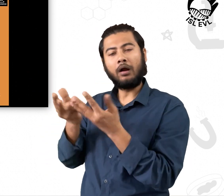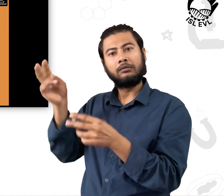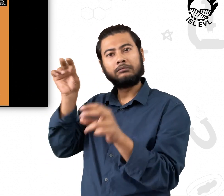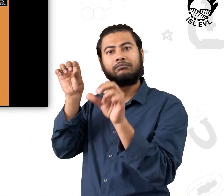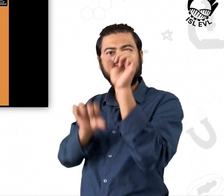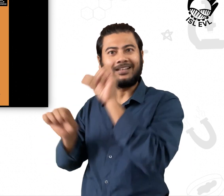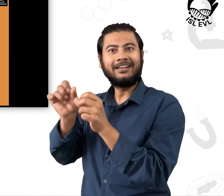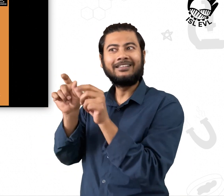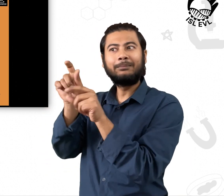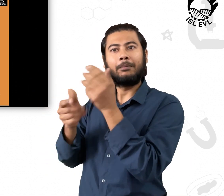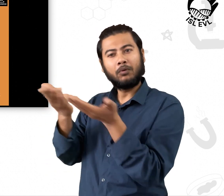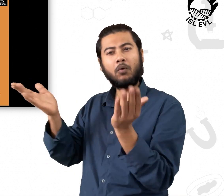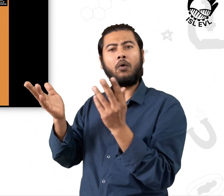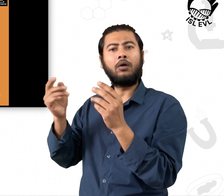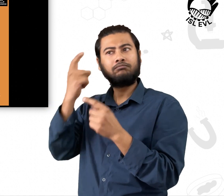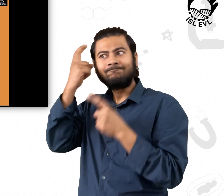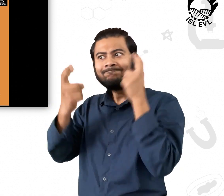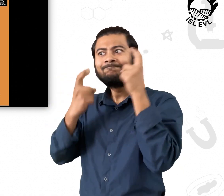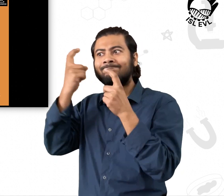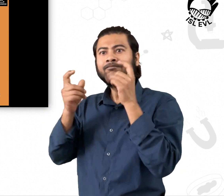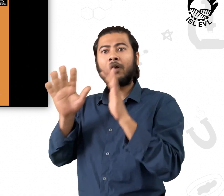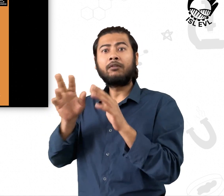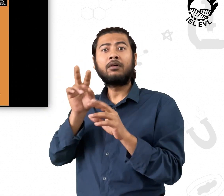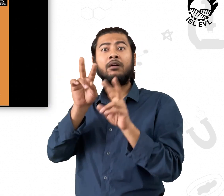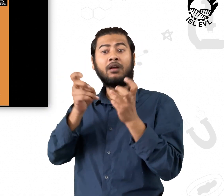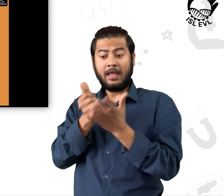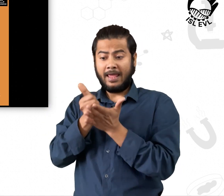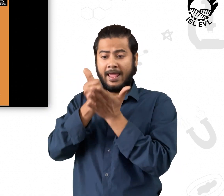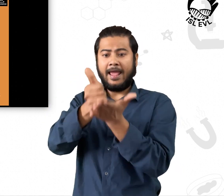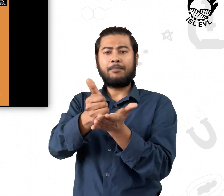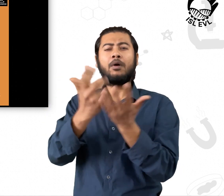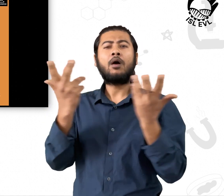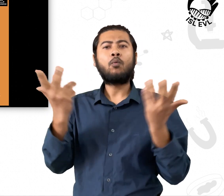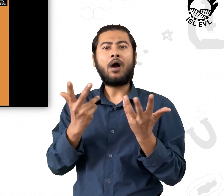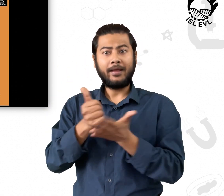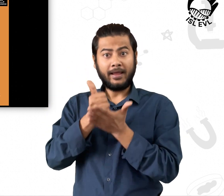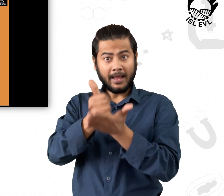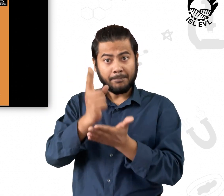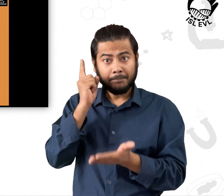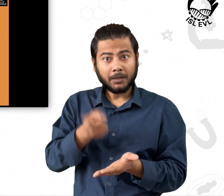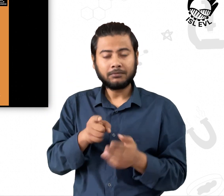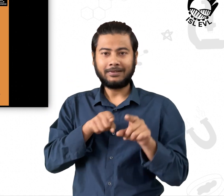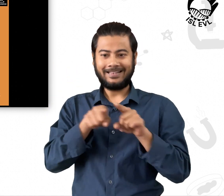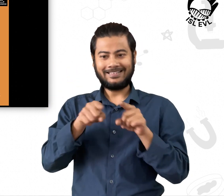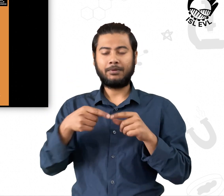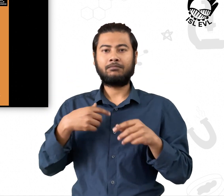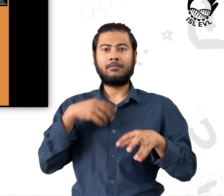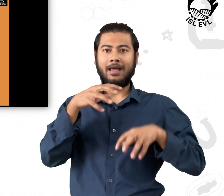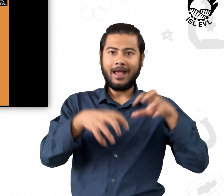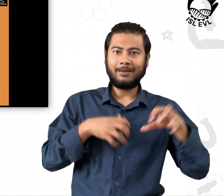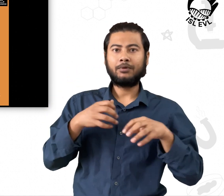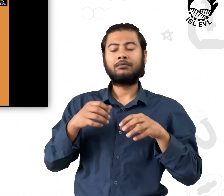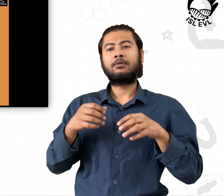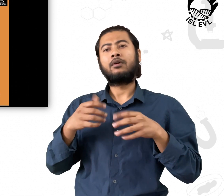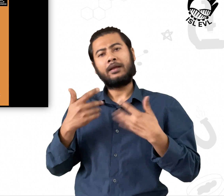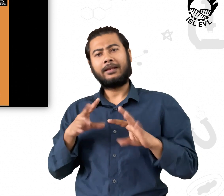biology in general, is why should anything help anybody else? Right? If an organism is helping